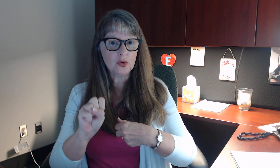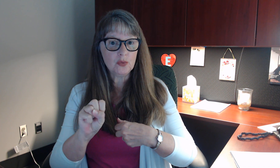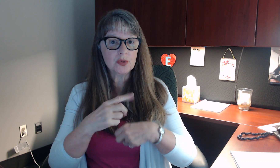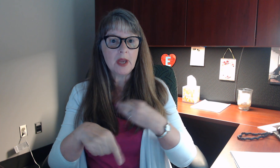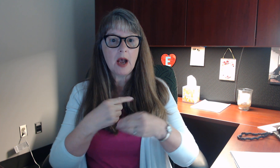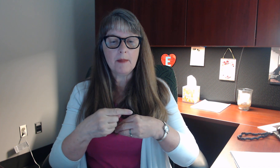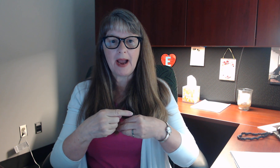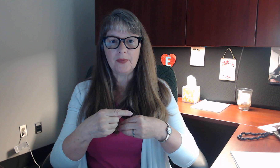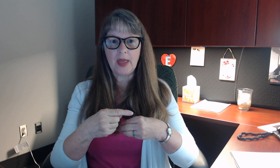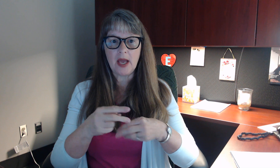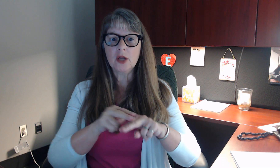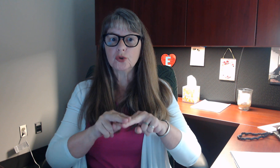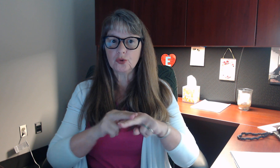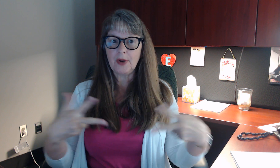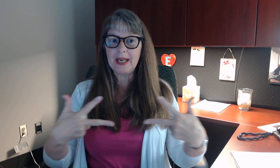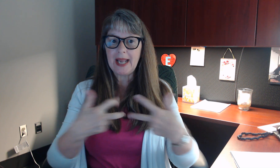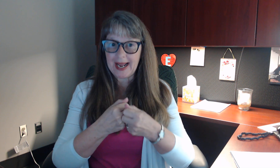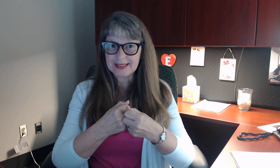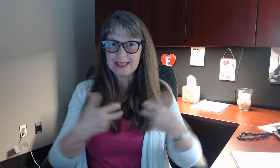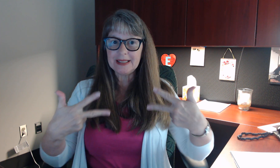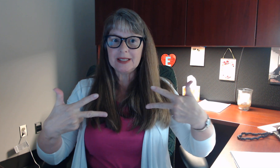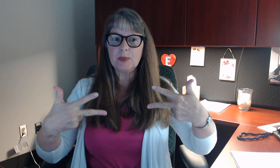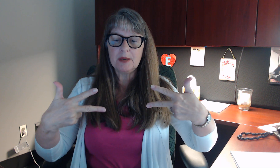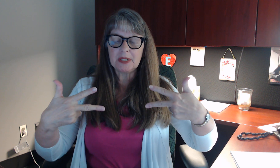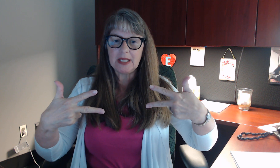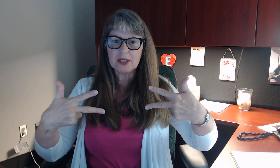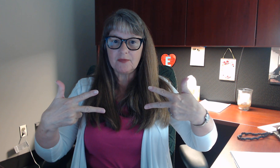news about that train accident? This becomes a classifier